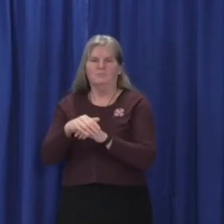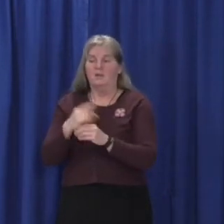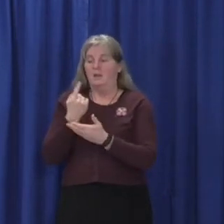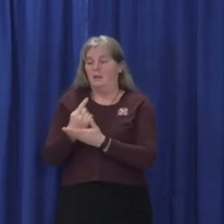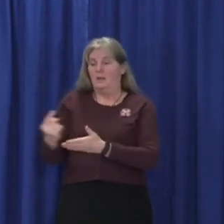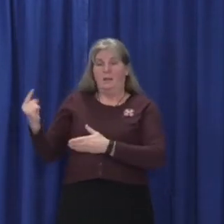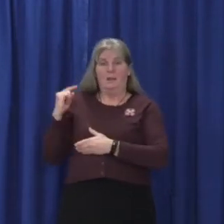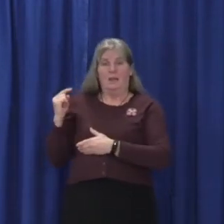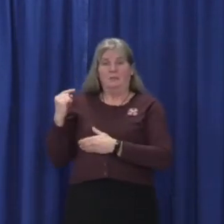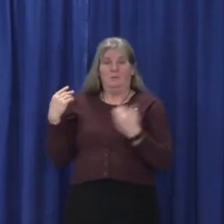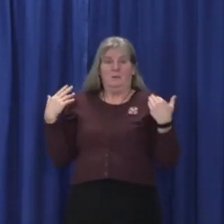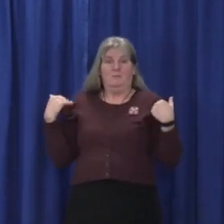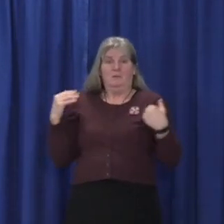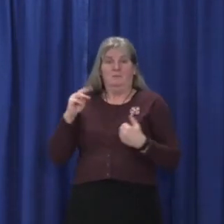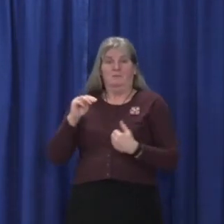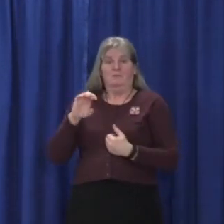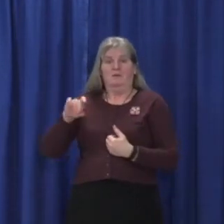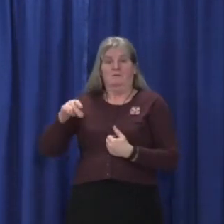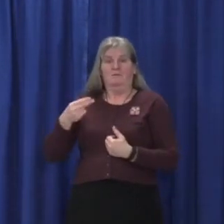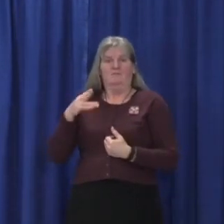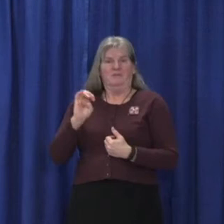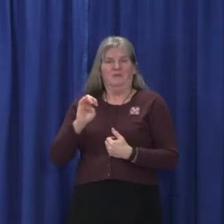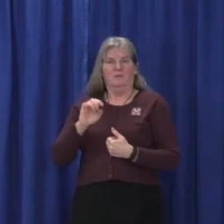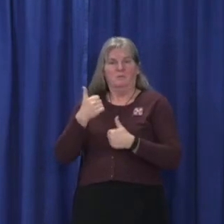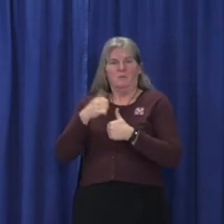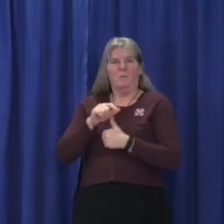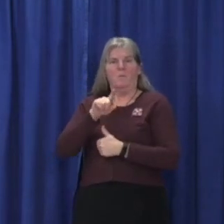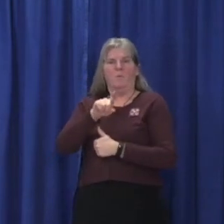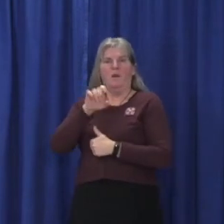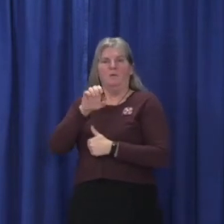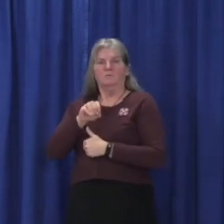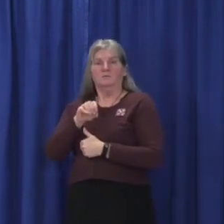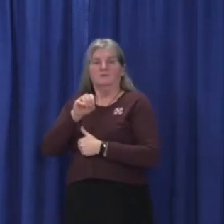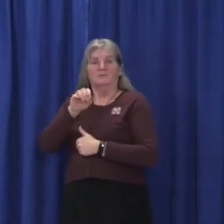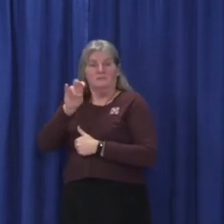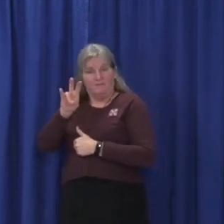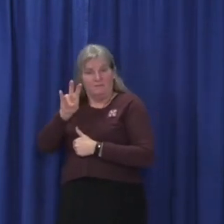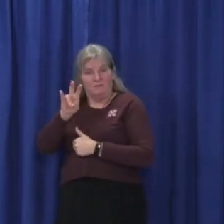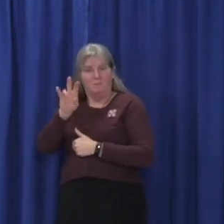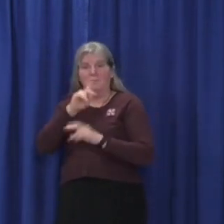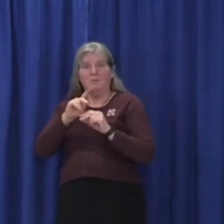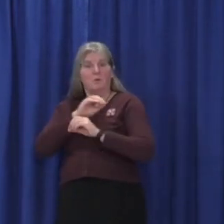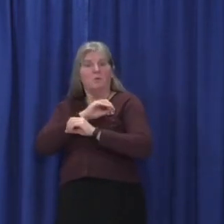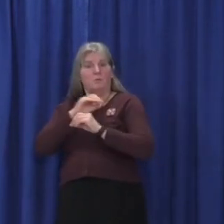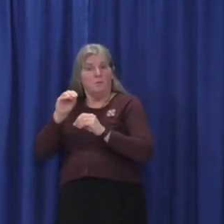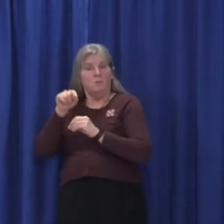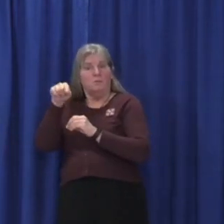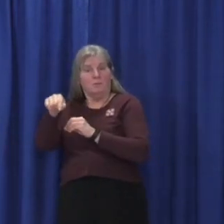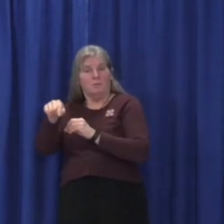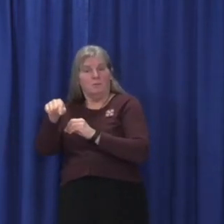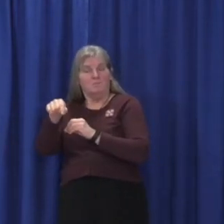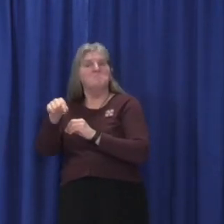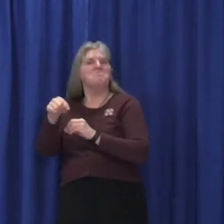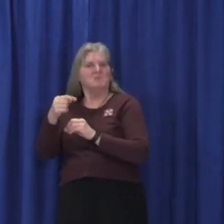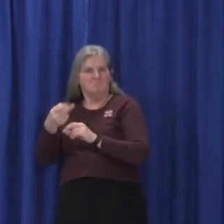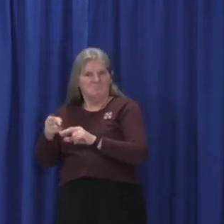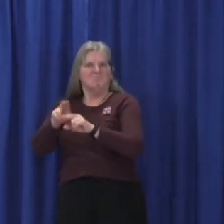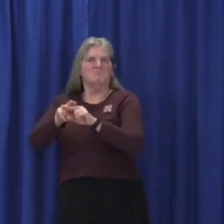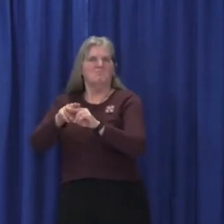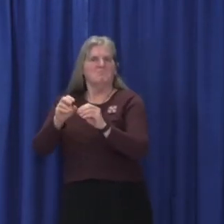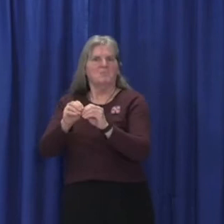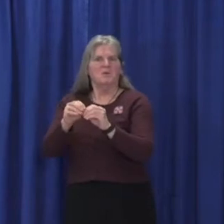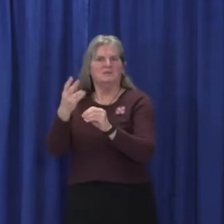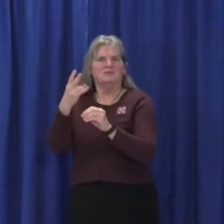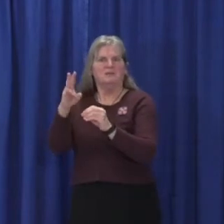week, Minister McPhee reported 107 individuals, so we have seen an increase of